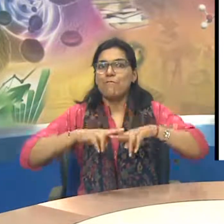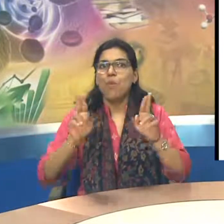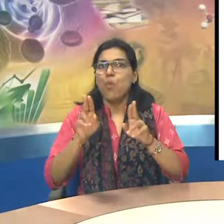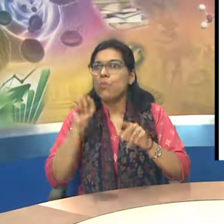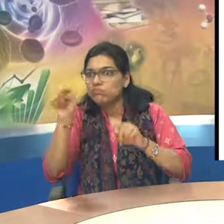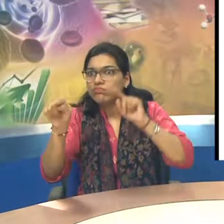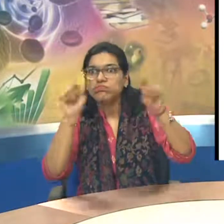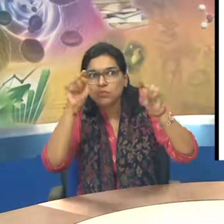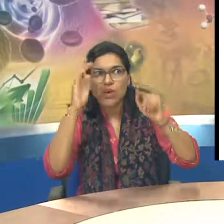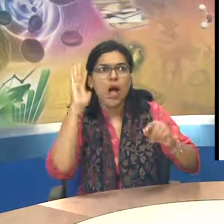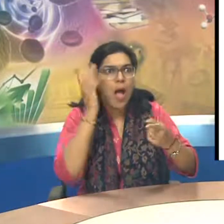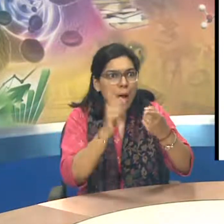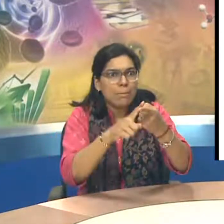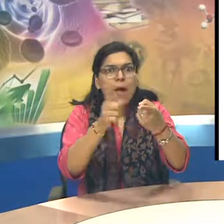outlooks.